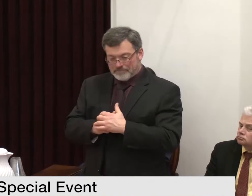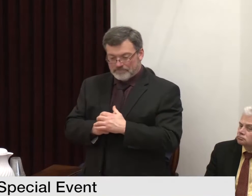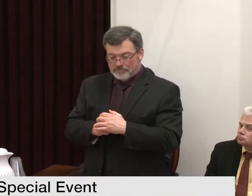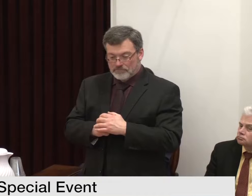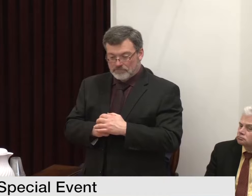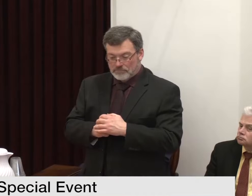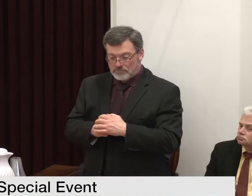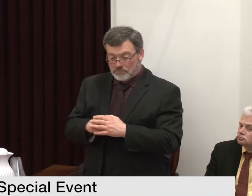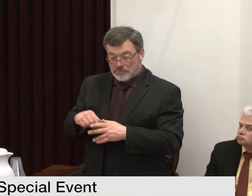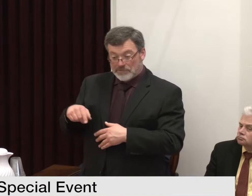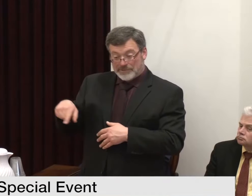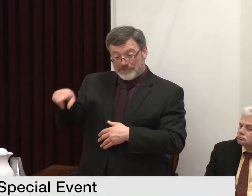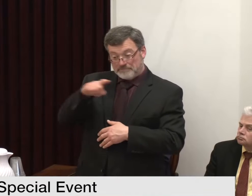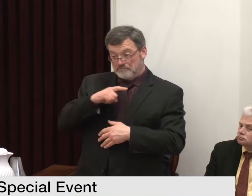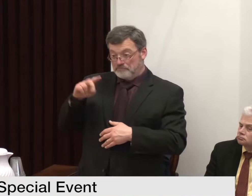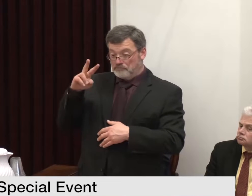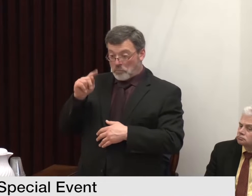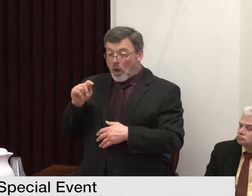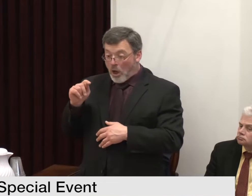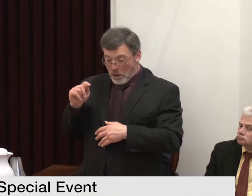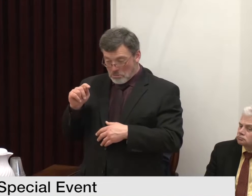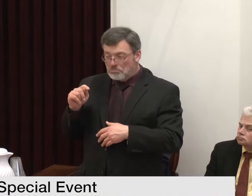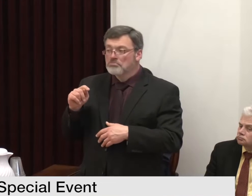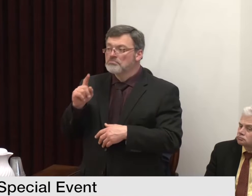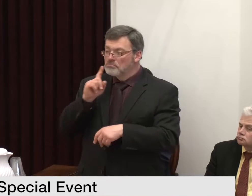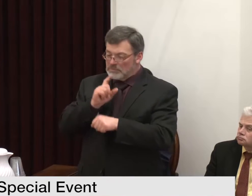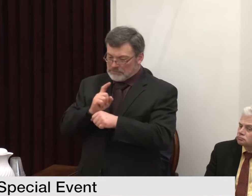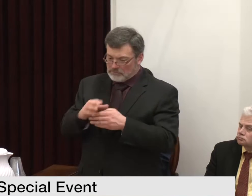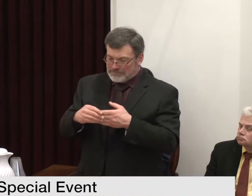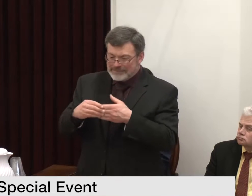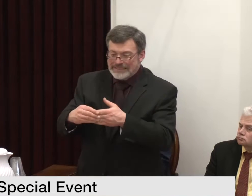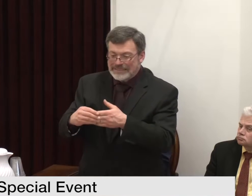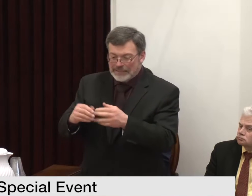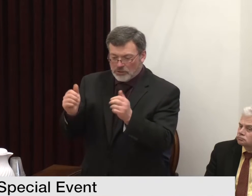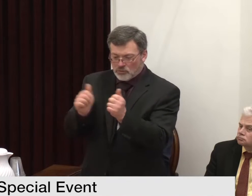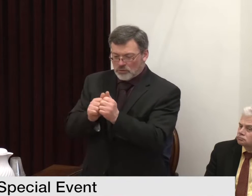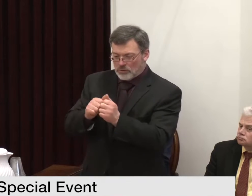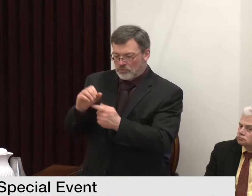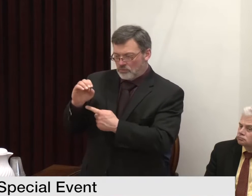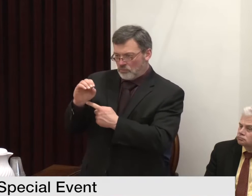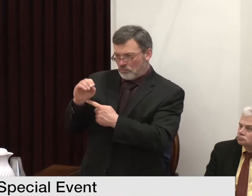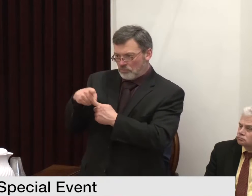leader in addressing the opioid epidemic and addiction overall.